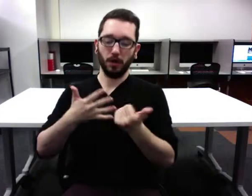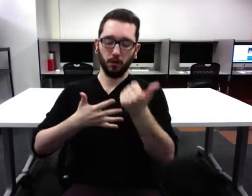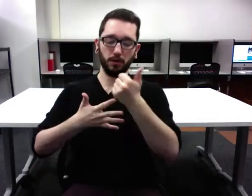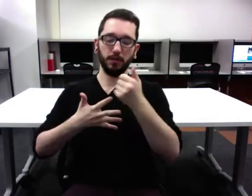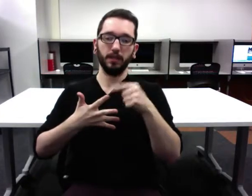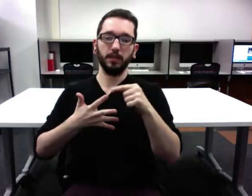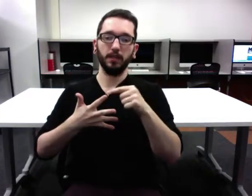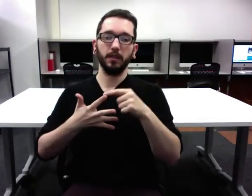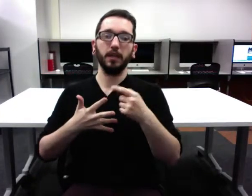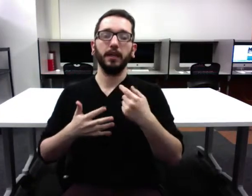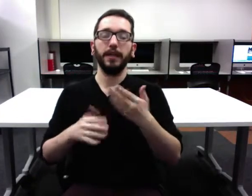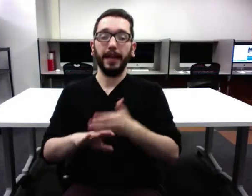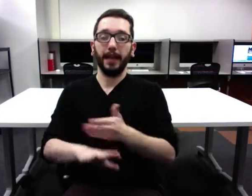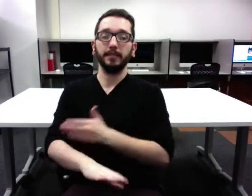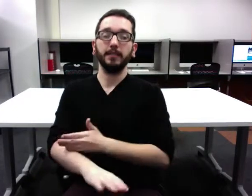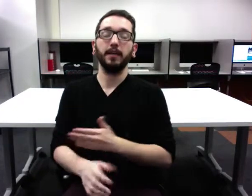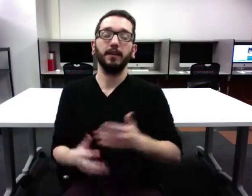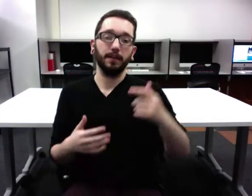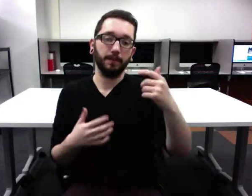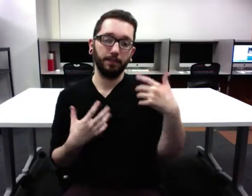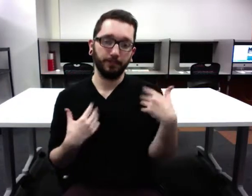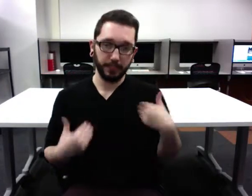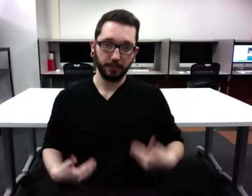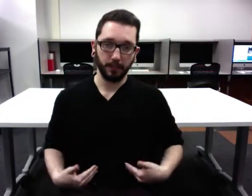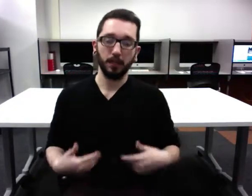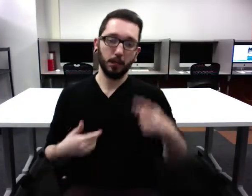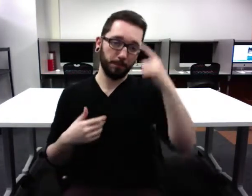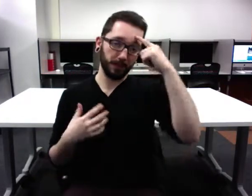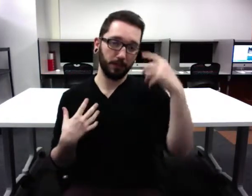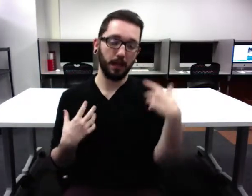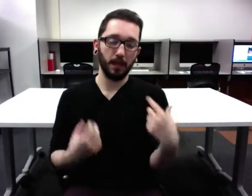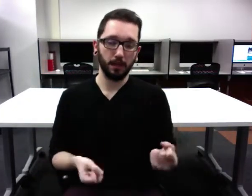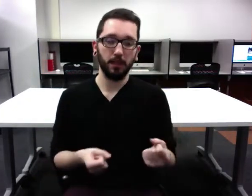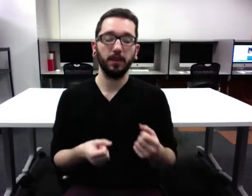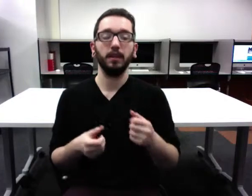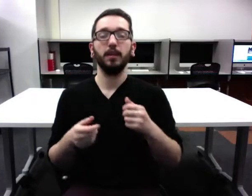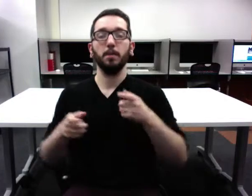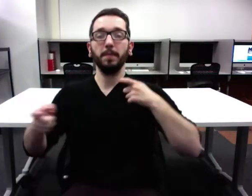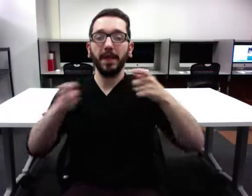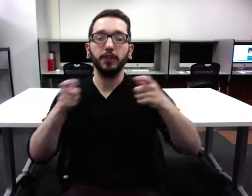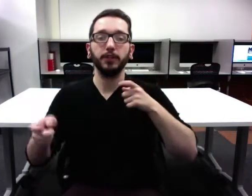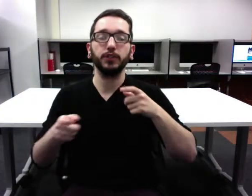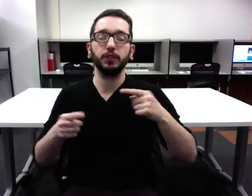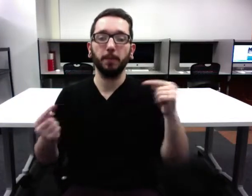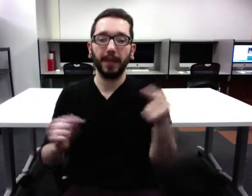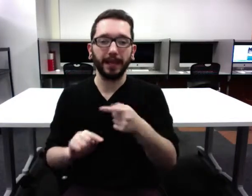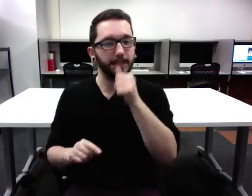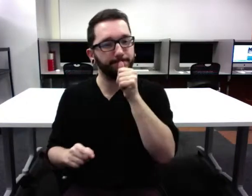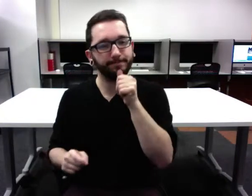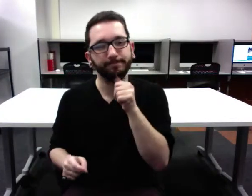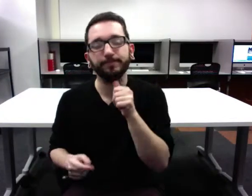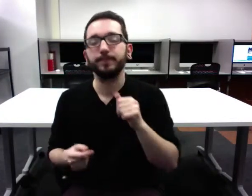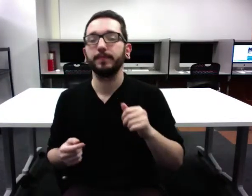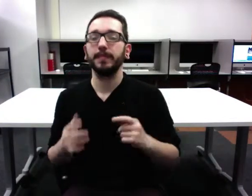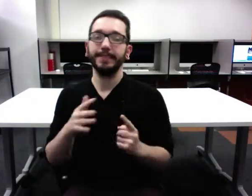and mental health, help people manage pain, symptoms, and disabilities. This is our second thing we're thinking